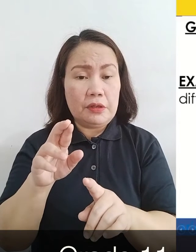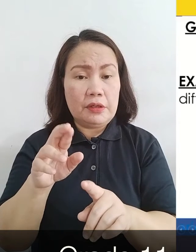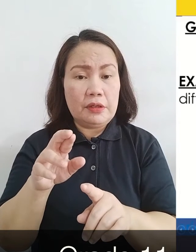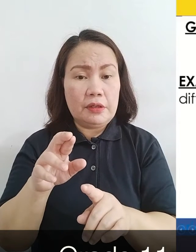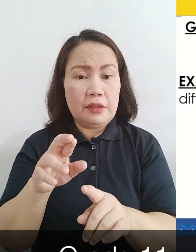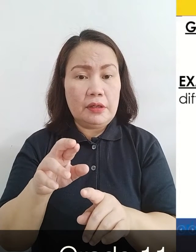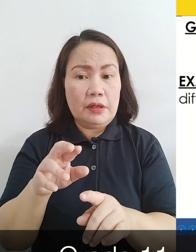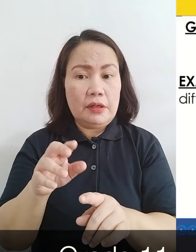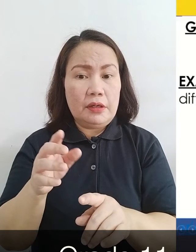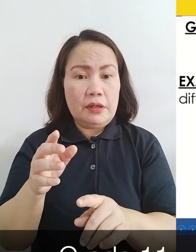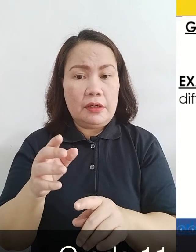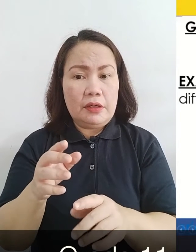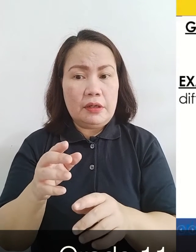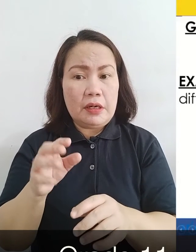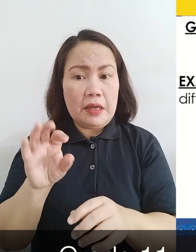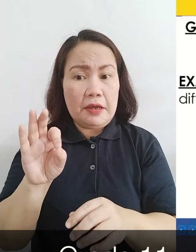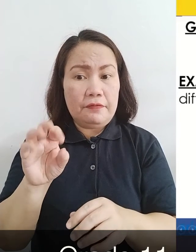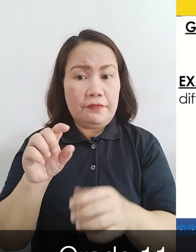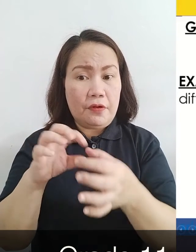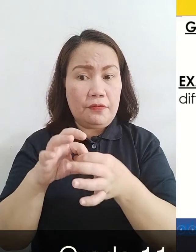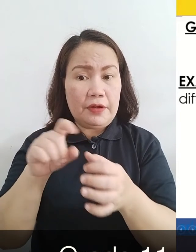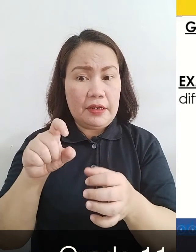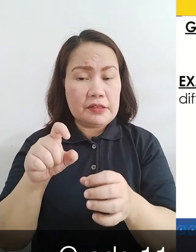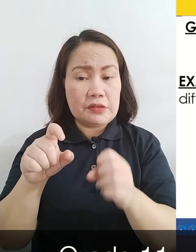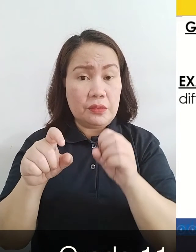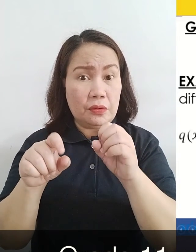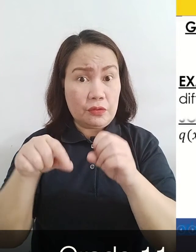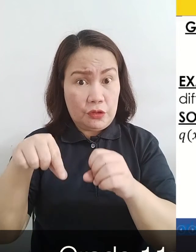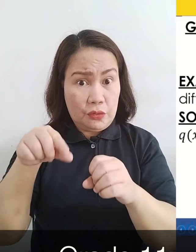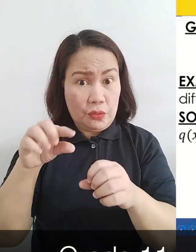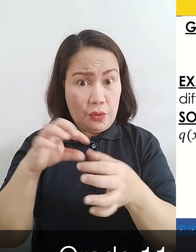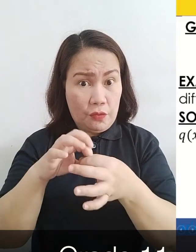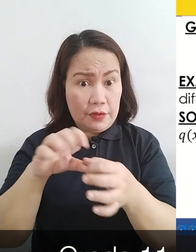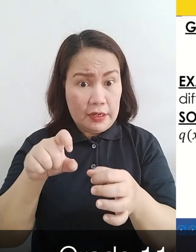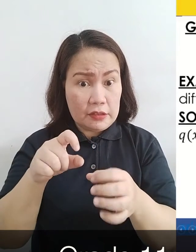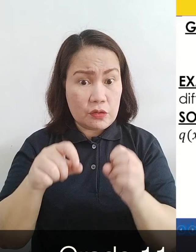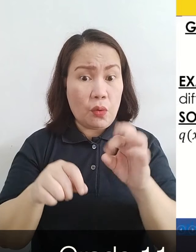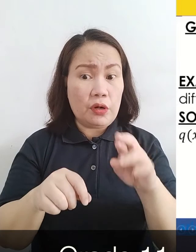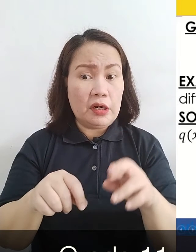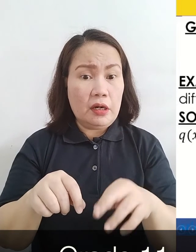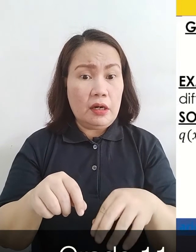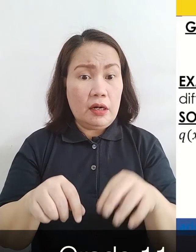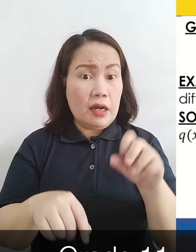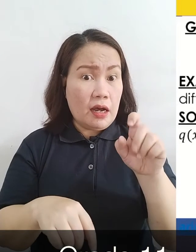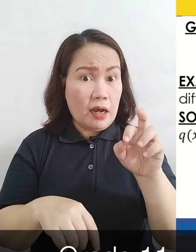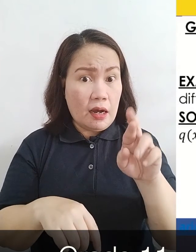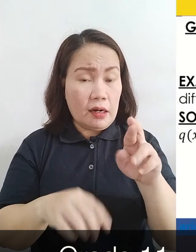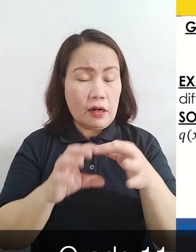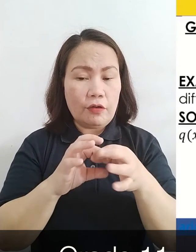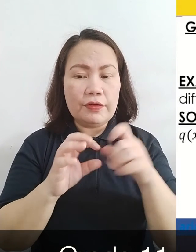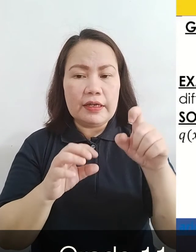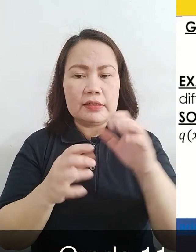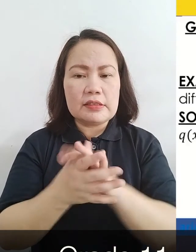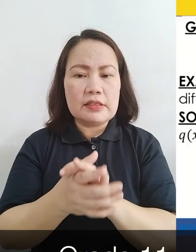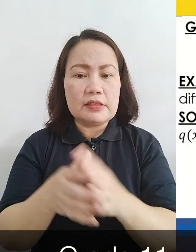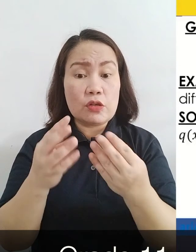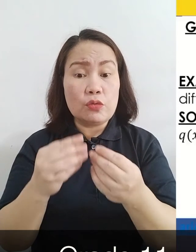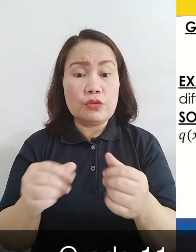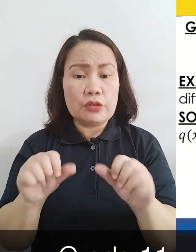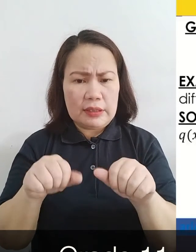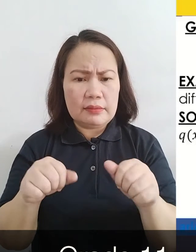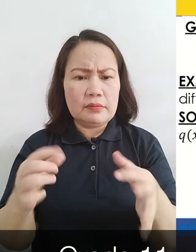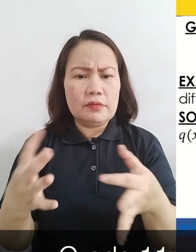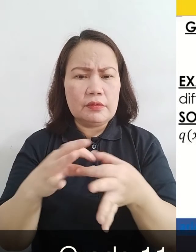x? Kailangan ganito yung lalabas. So, the solution can involve some trial and